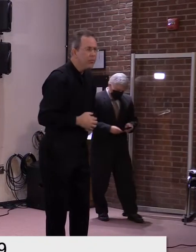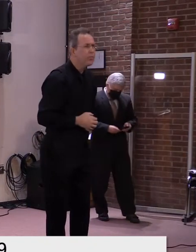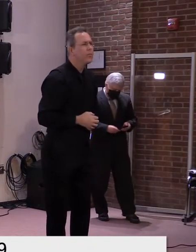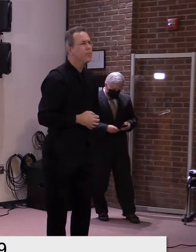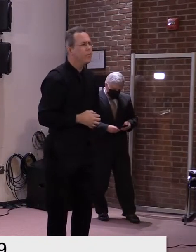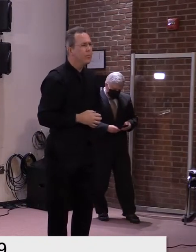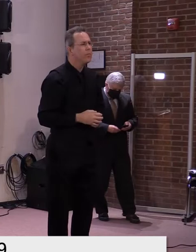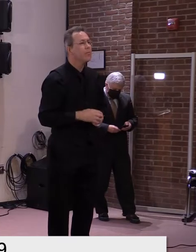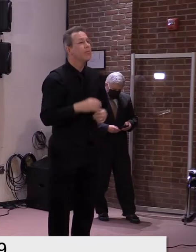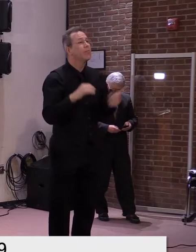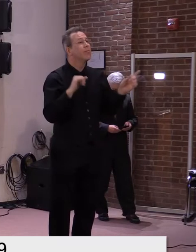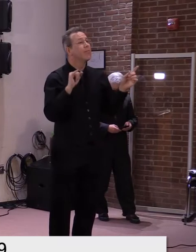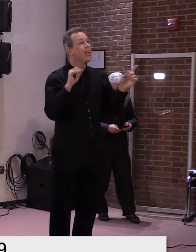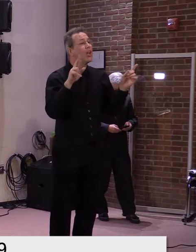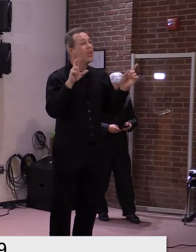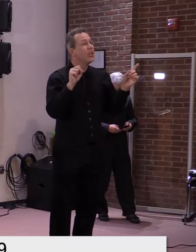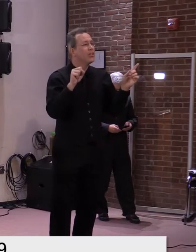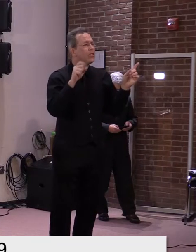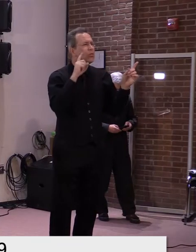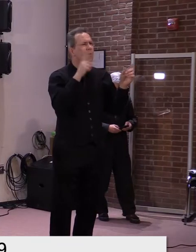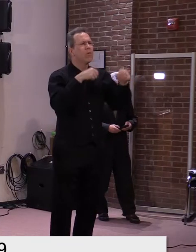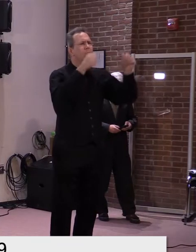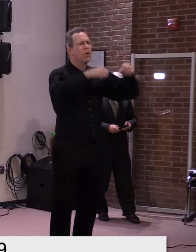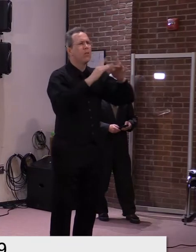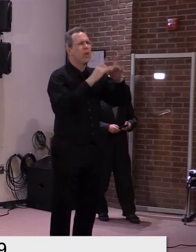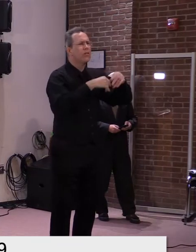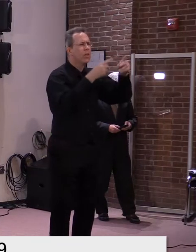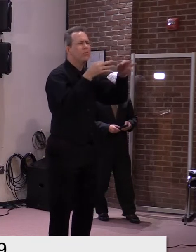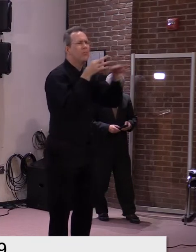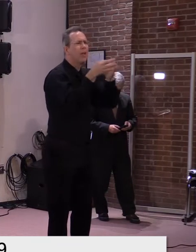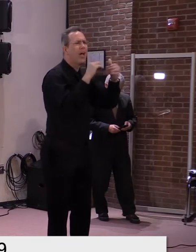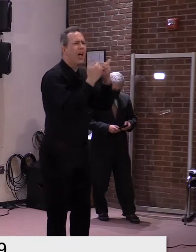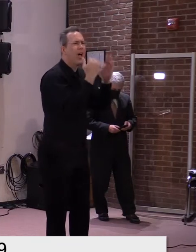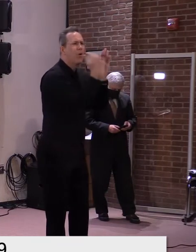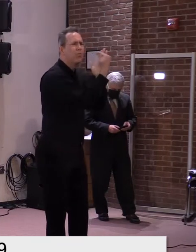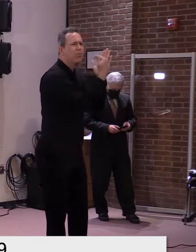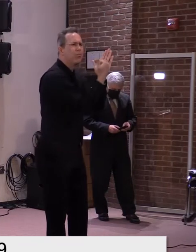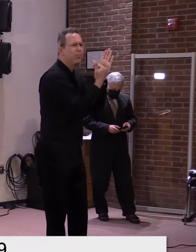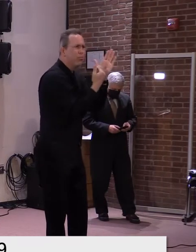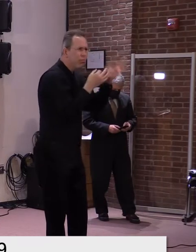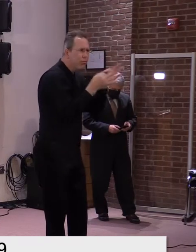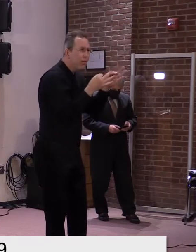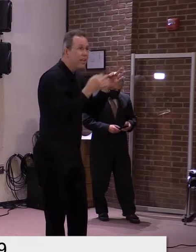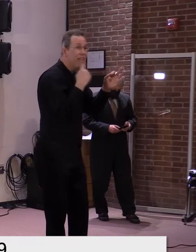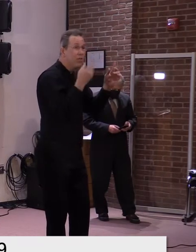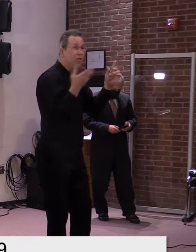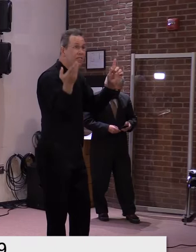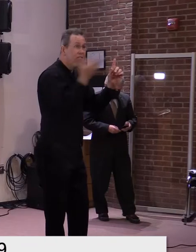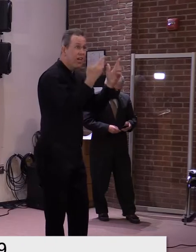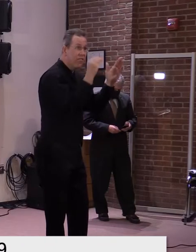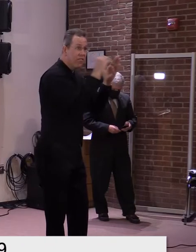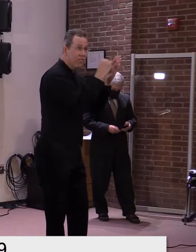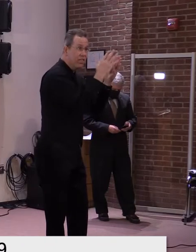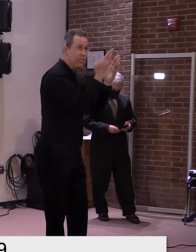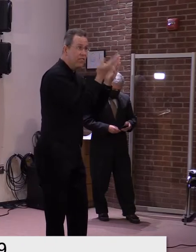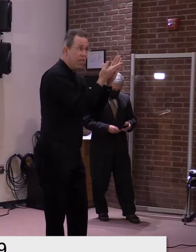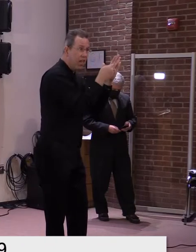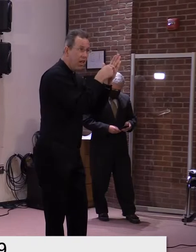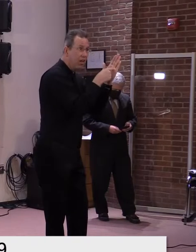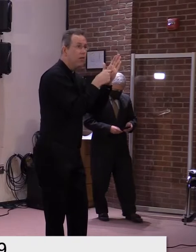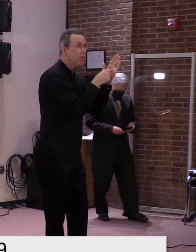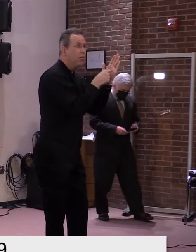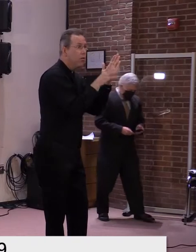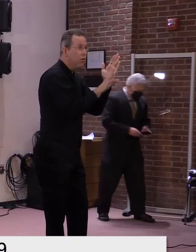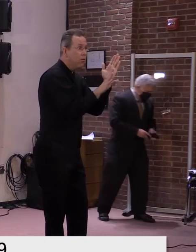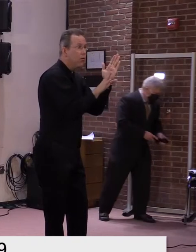that and advised that if you have already filed your 2020 return, you should not file an amended return at